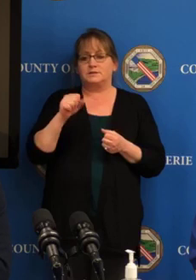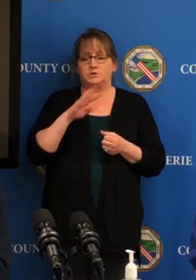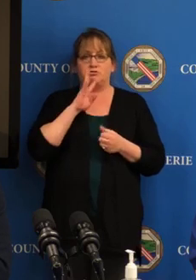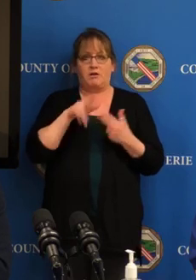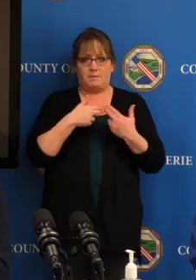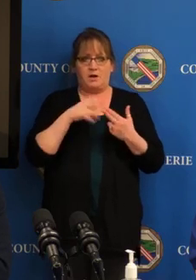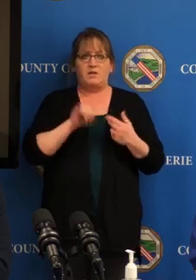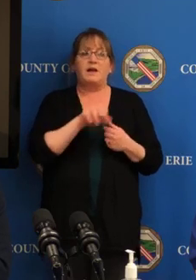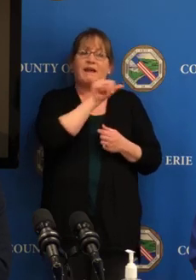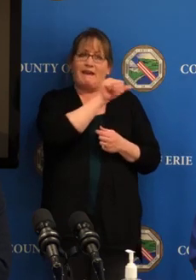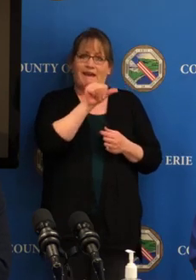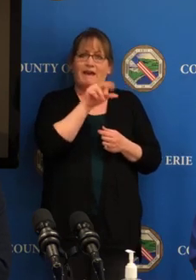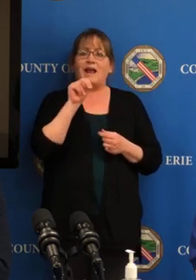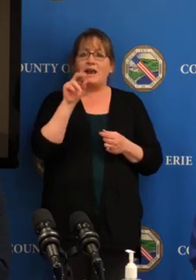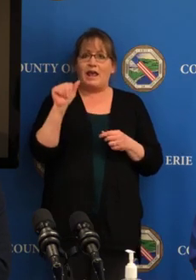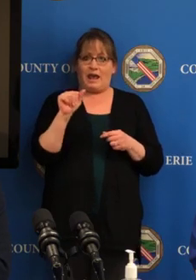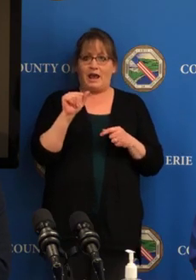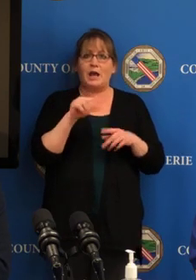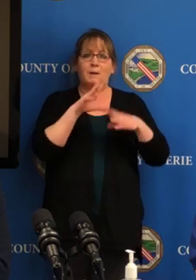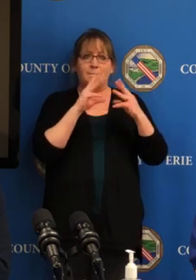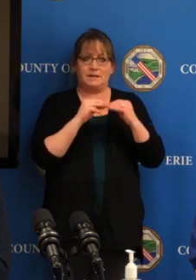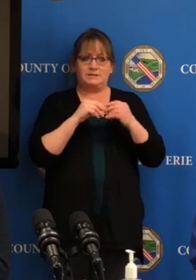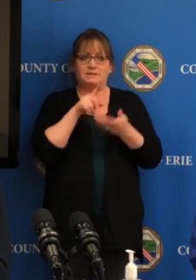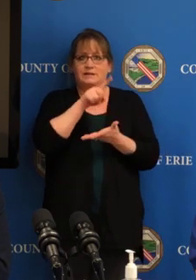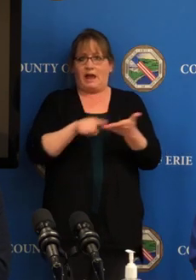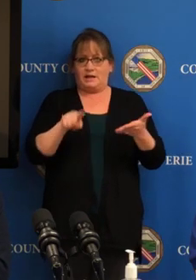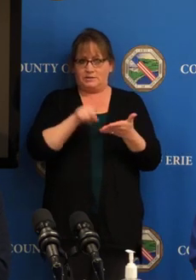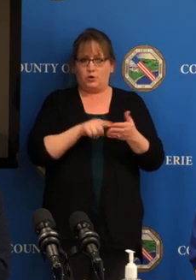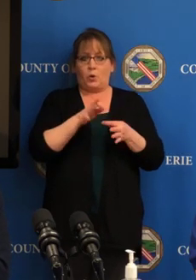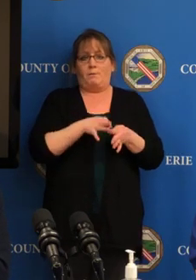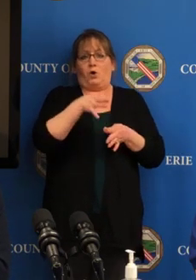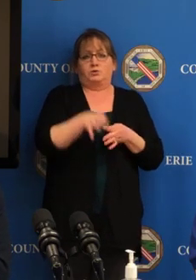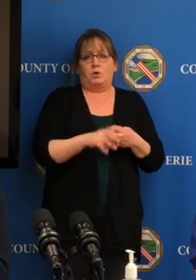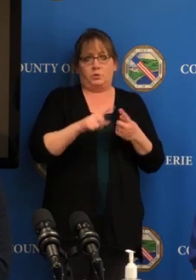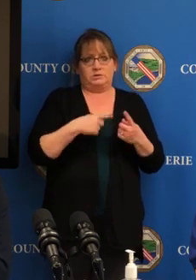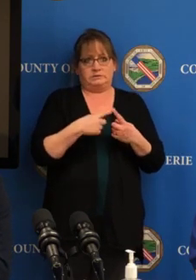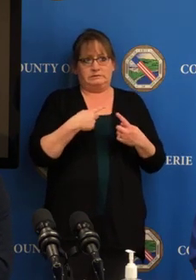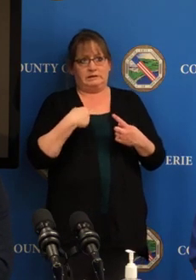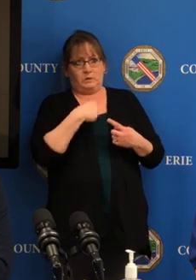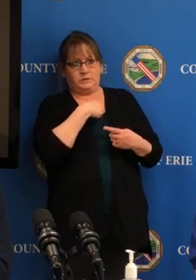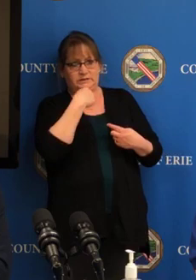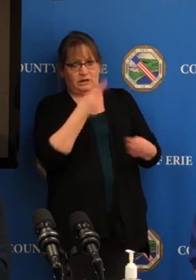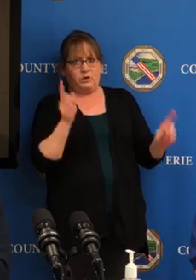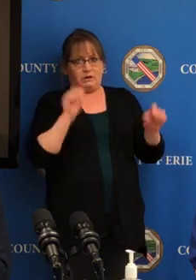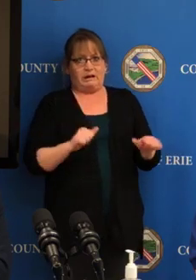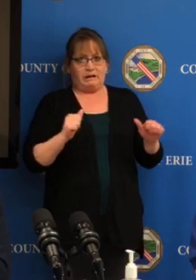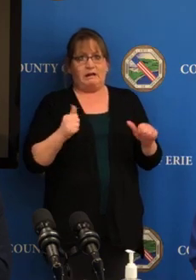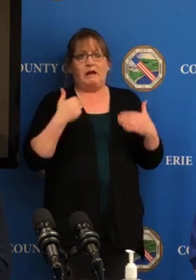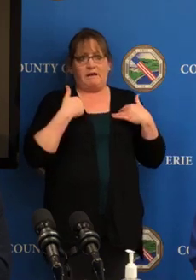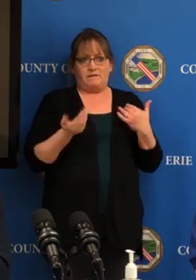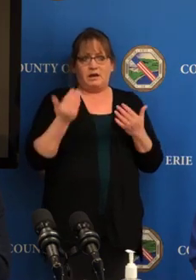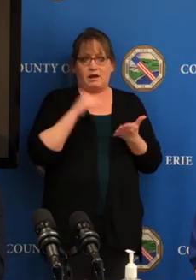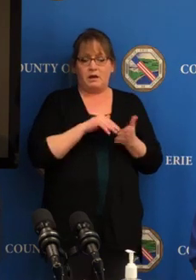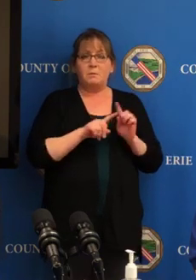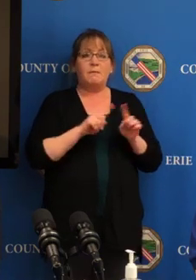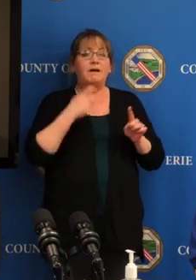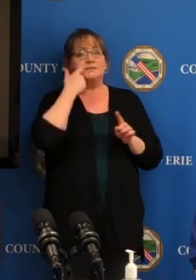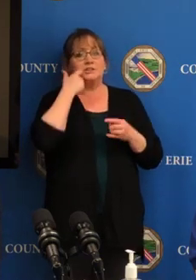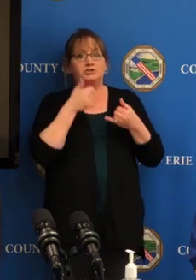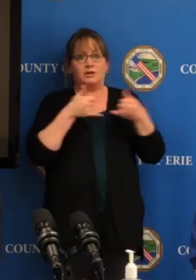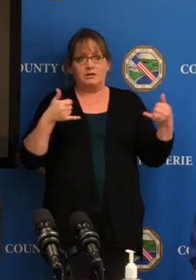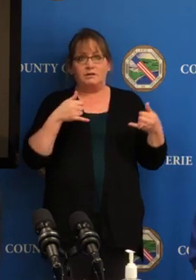AA and Narcotics Anonymous meetings are been canceled or postponed until further notice. However, the 24-hour addiction line is